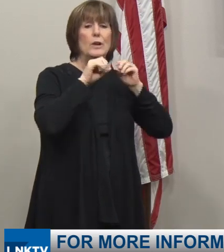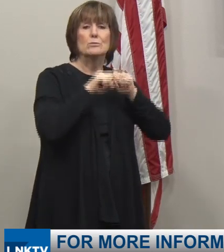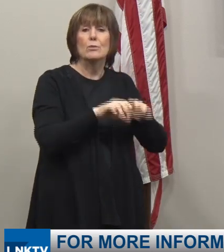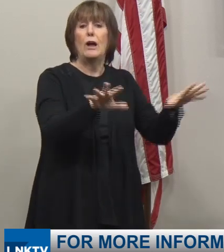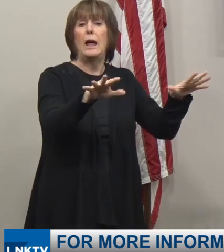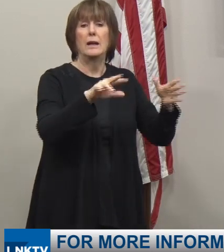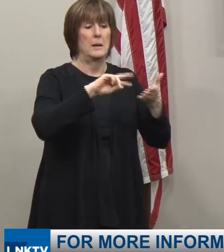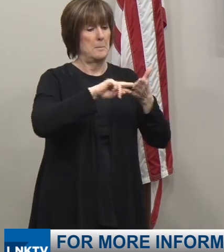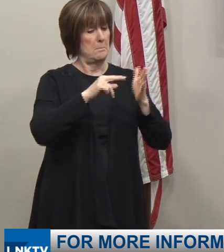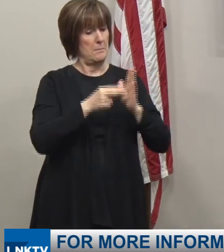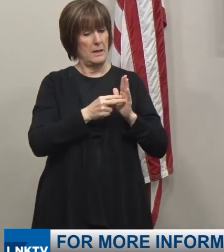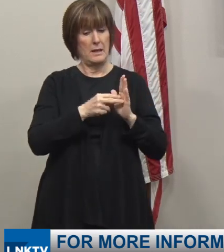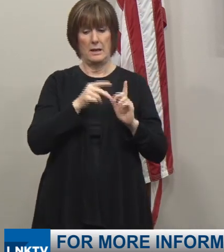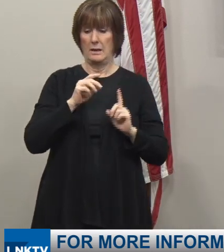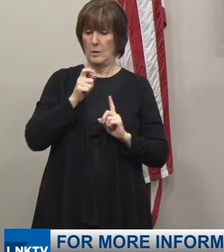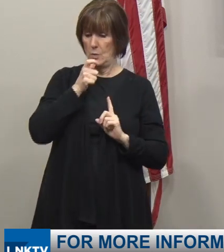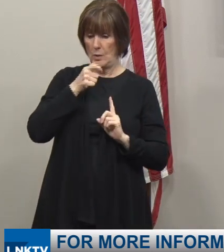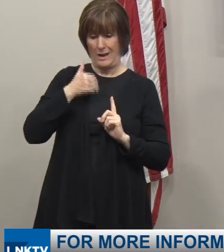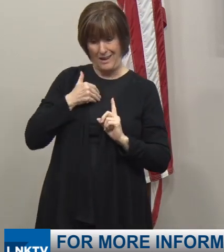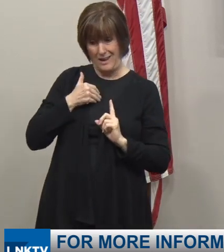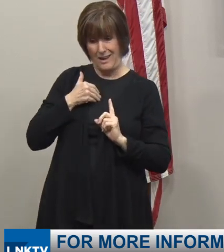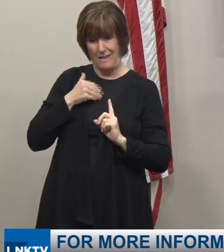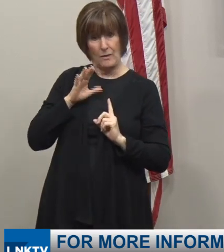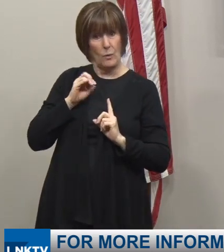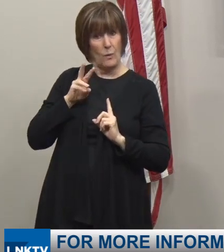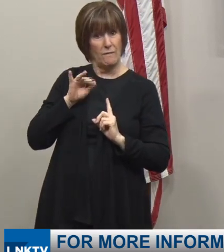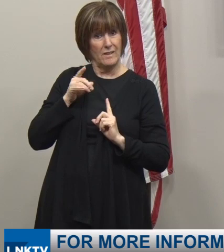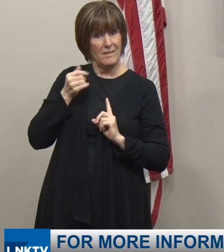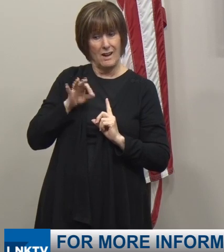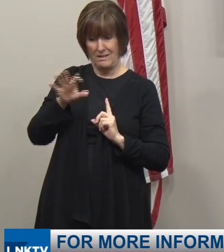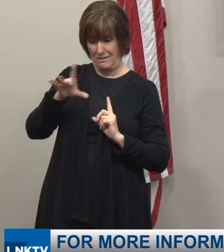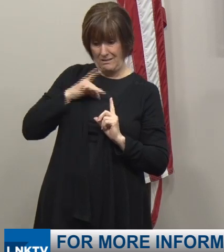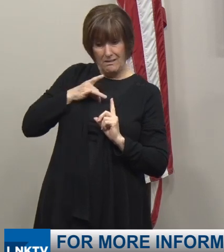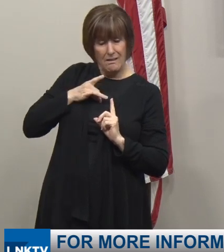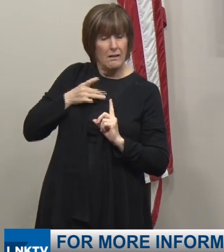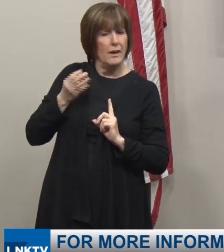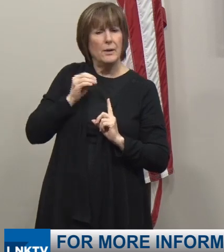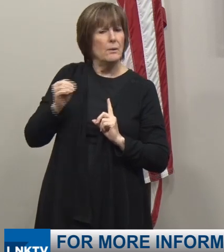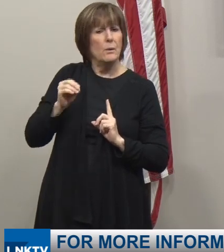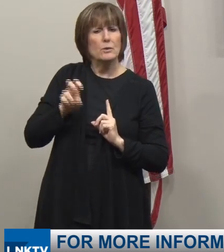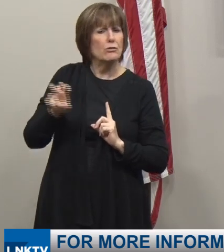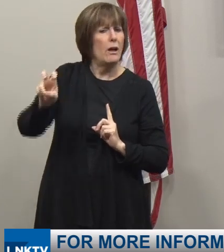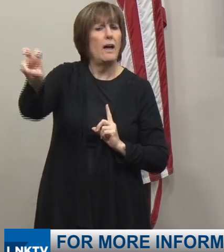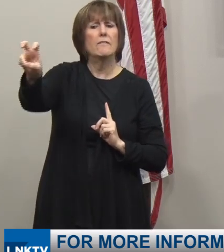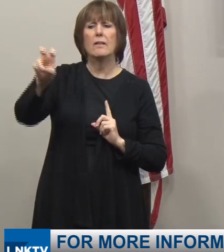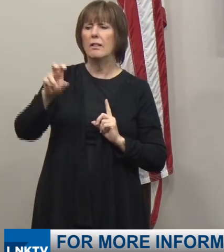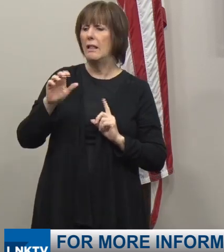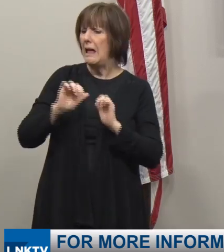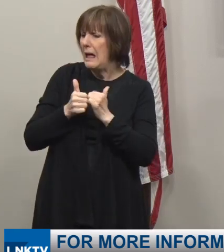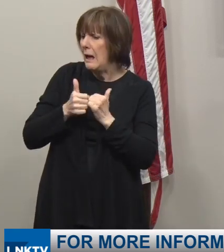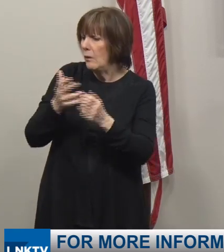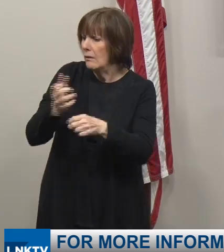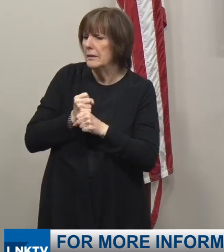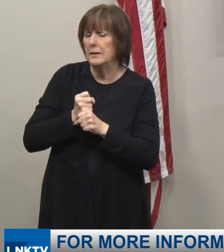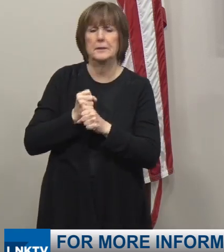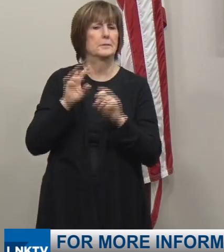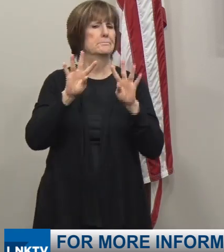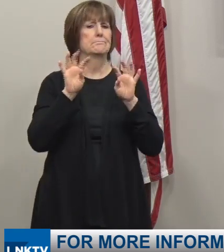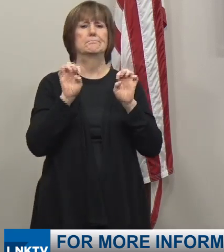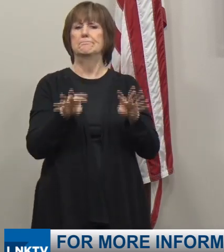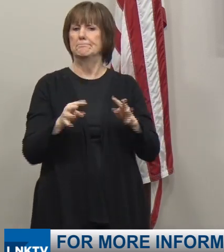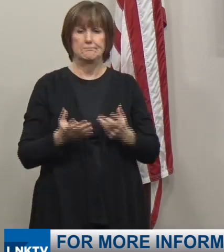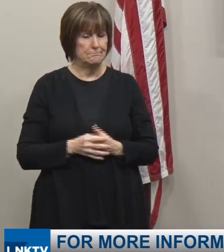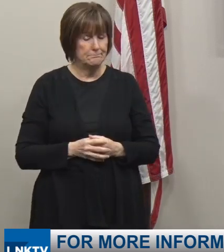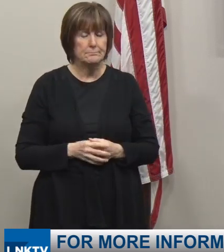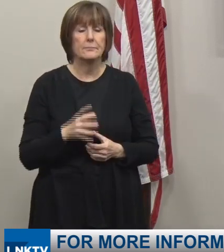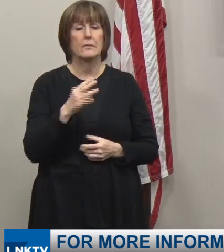the person with the COVID-19 has no travel history and no known exposure to the virus. We also wanted